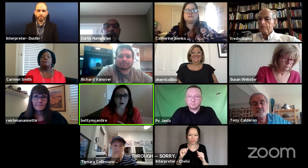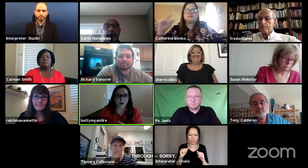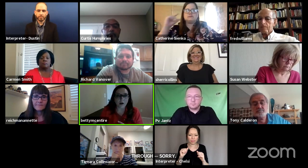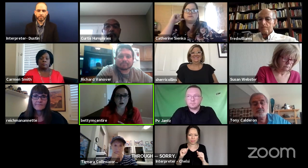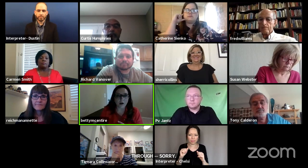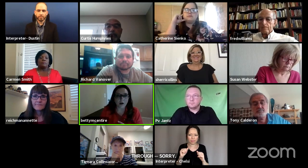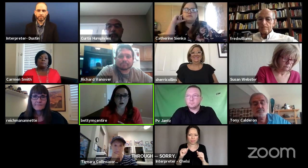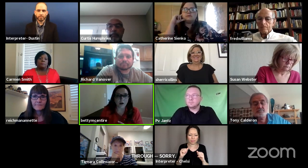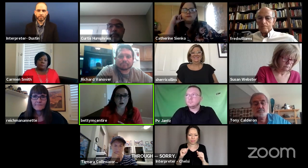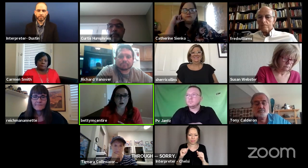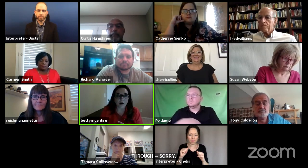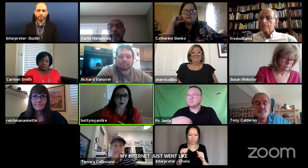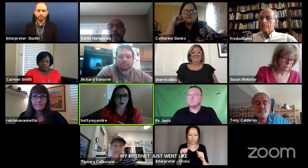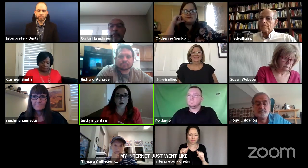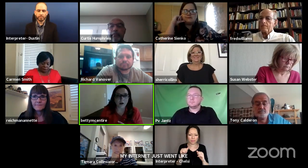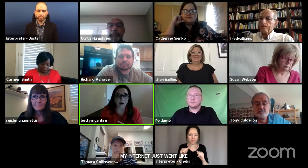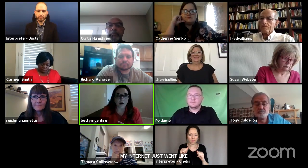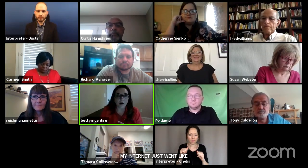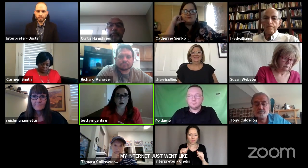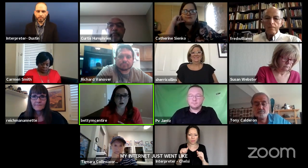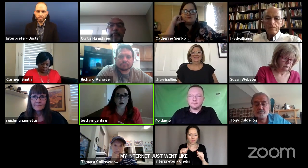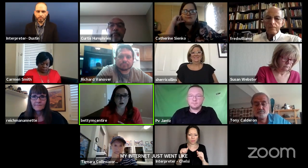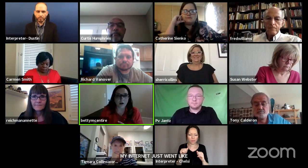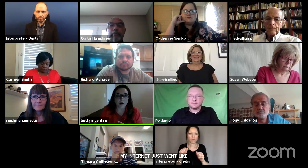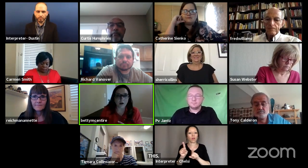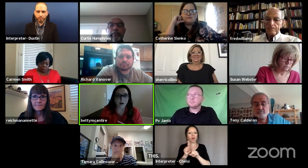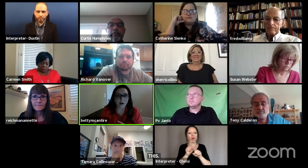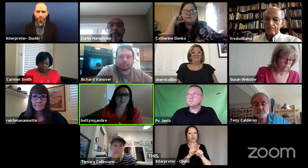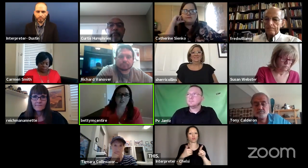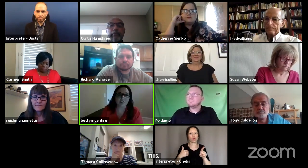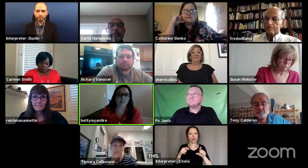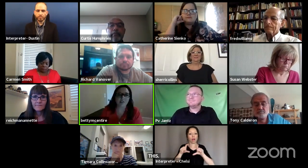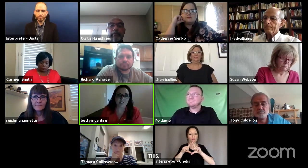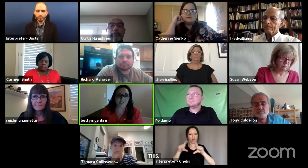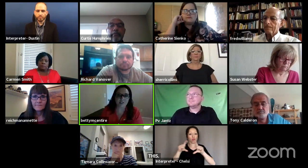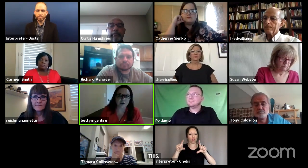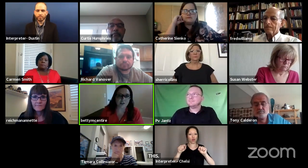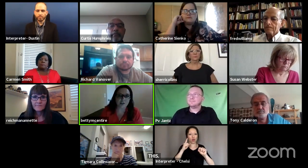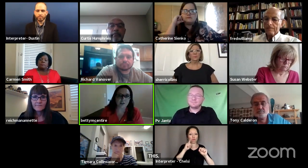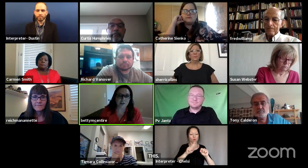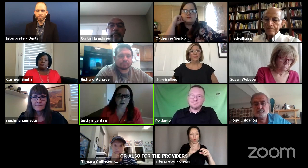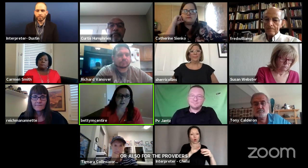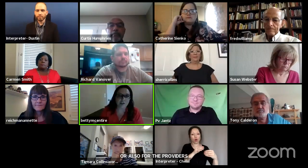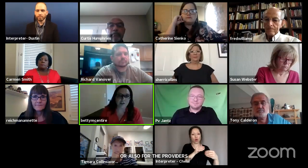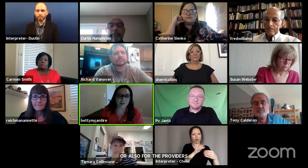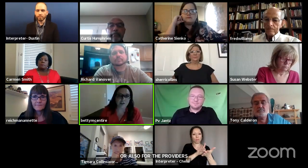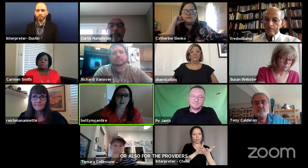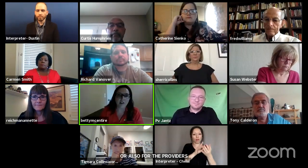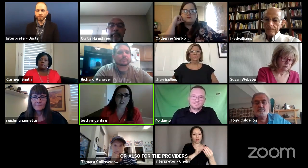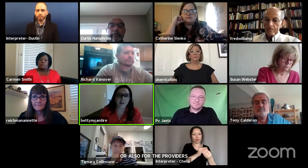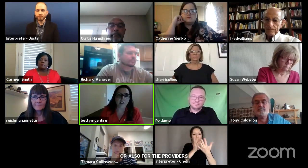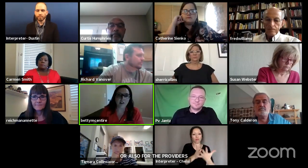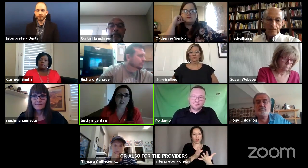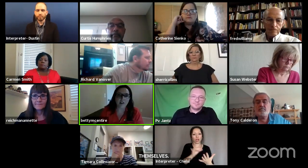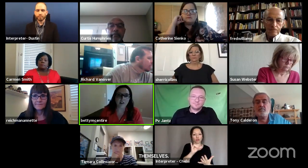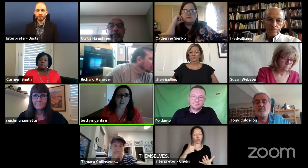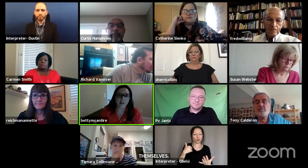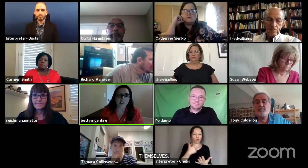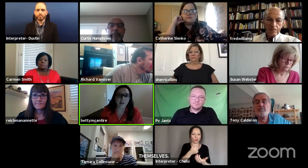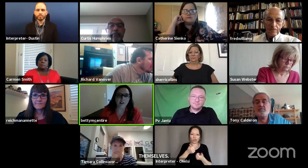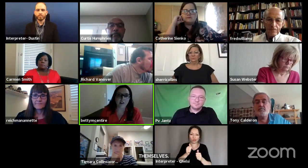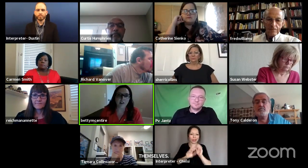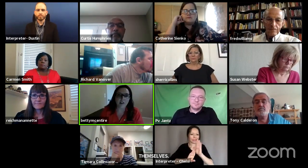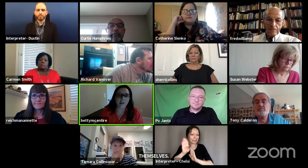Or and also for the providers themselves. So we're continuing to build additional collaterals